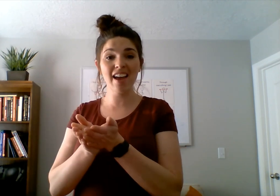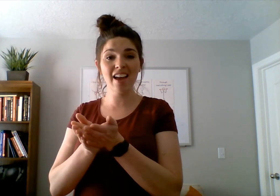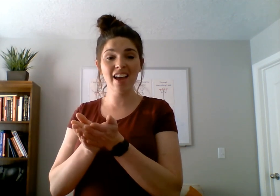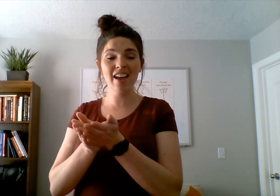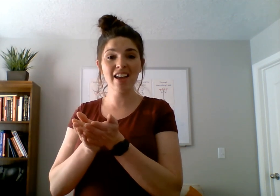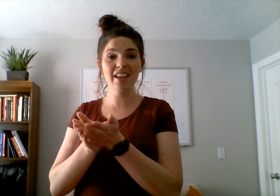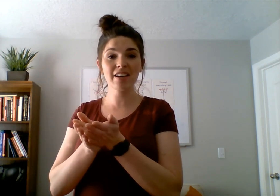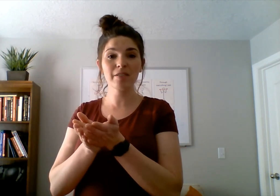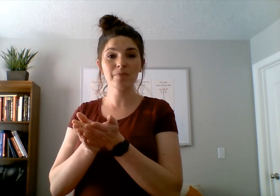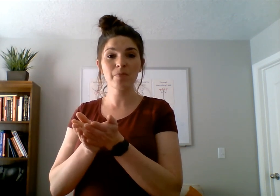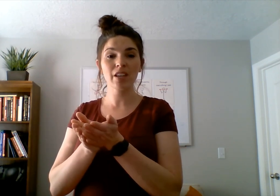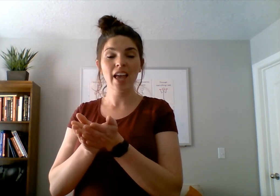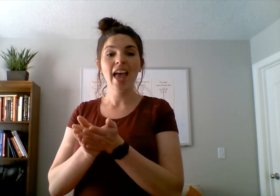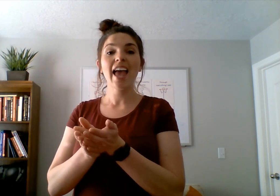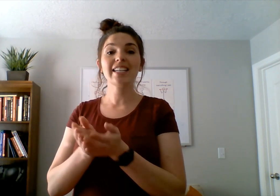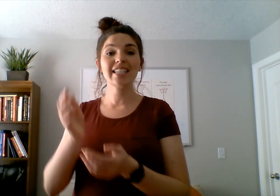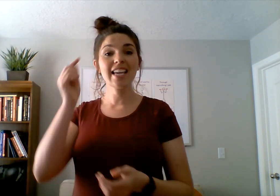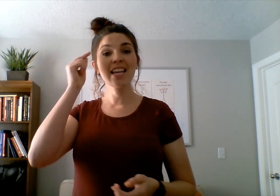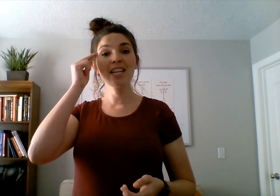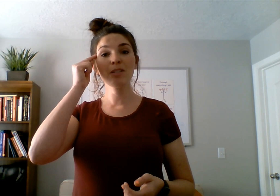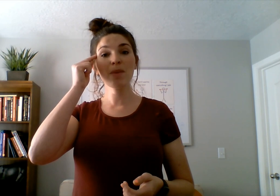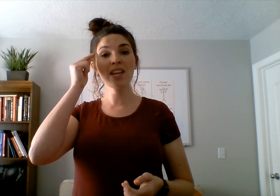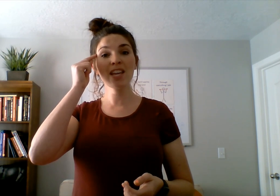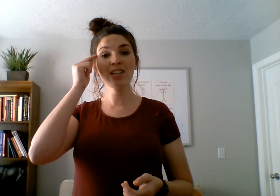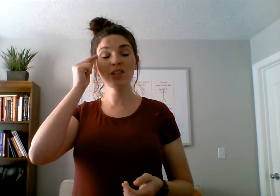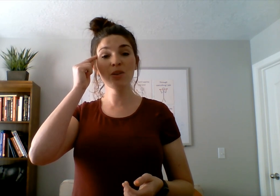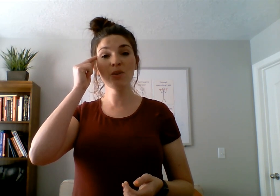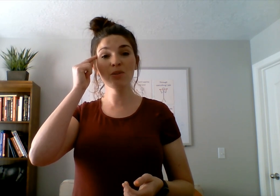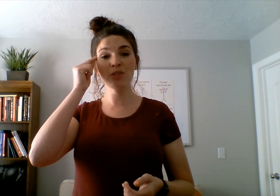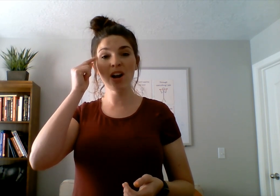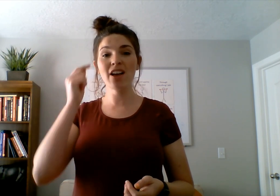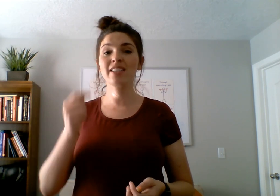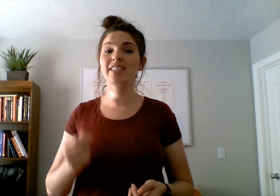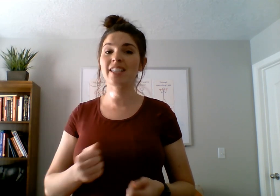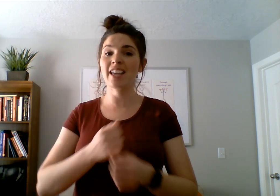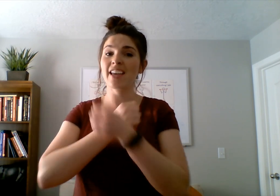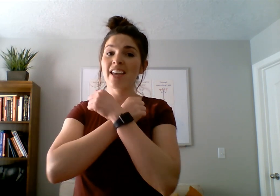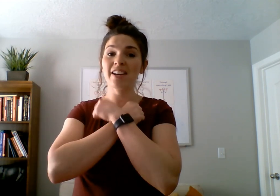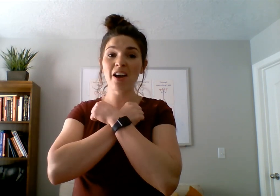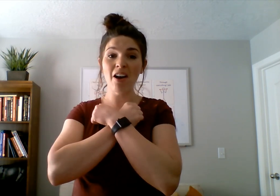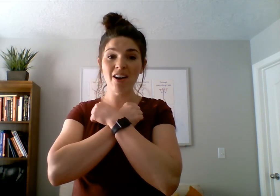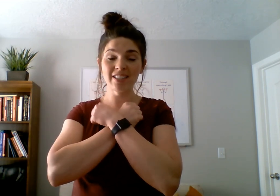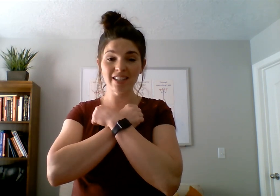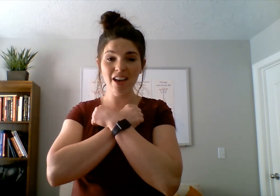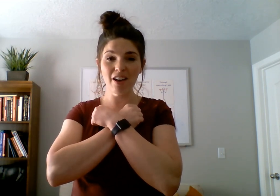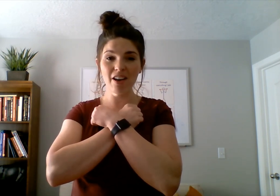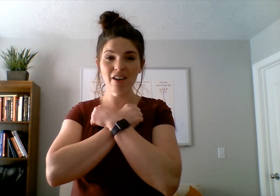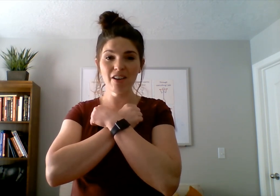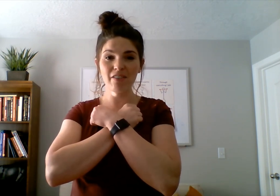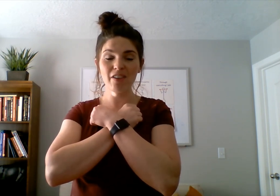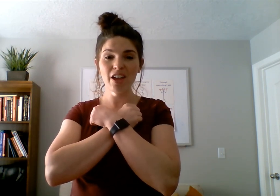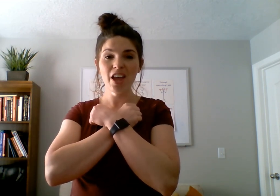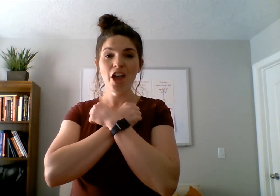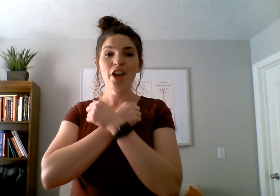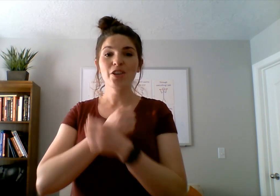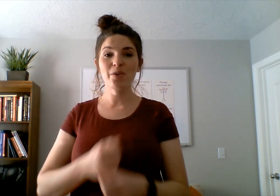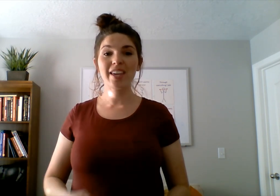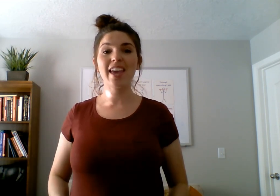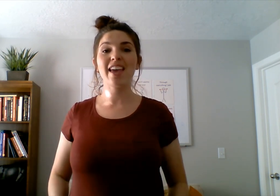night and teach me to trust in God's love. You give